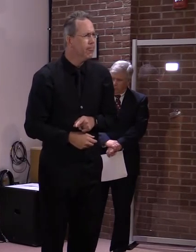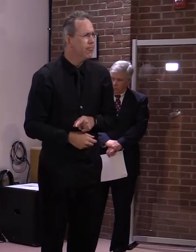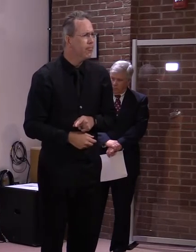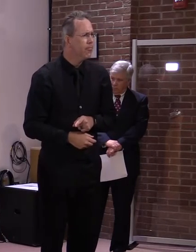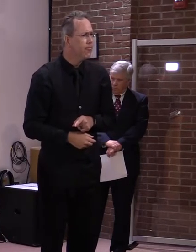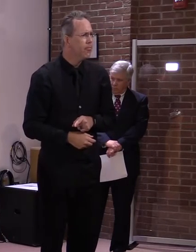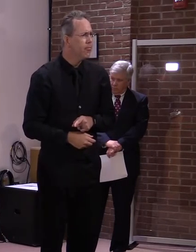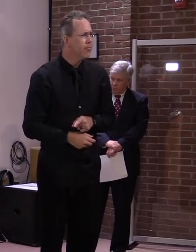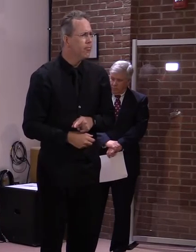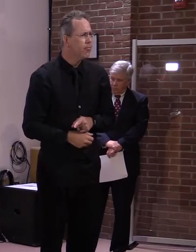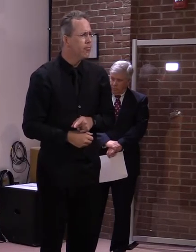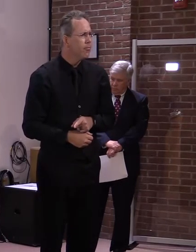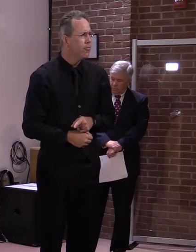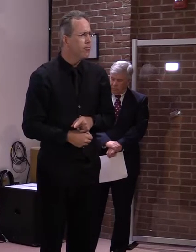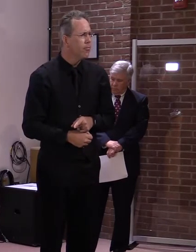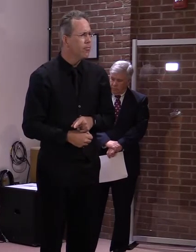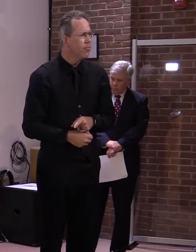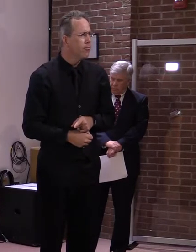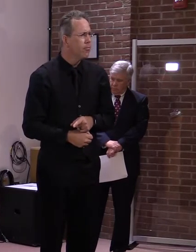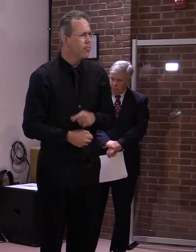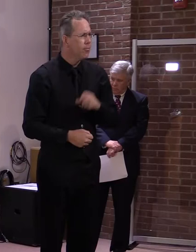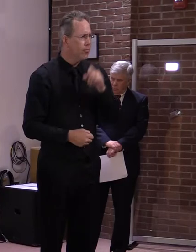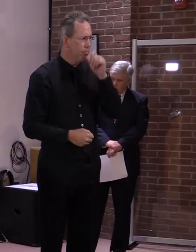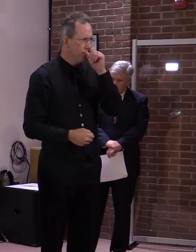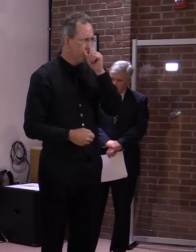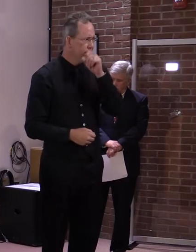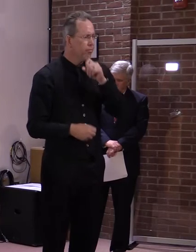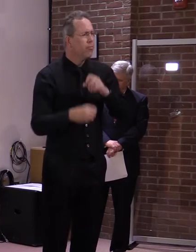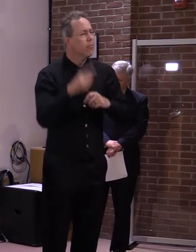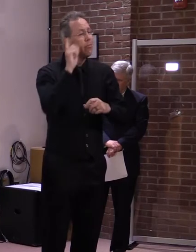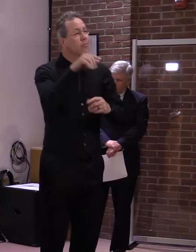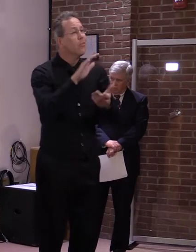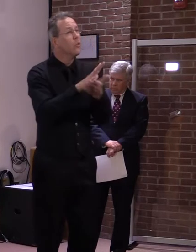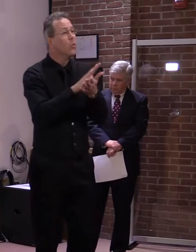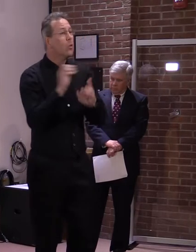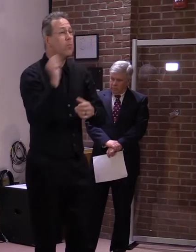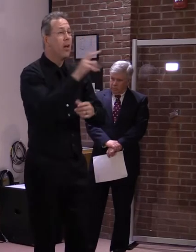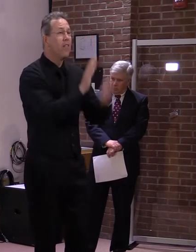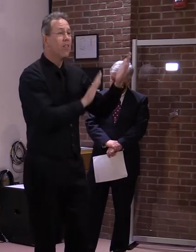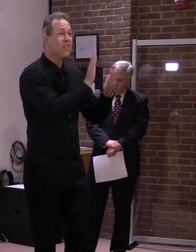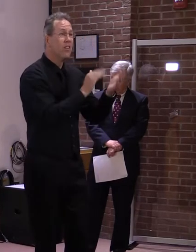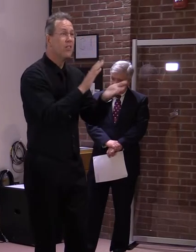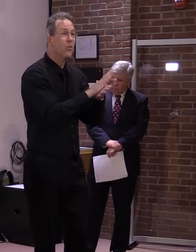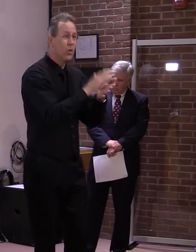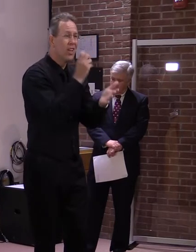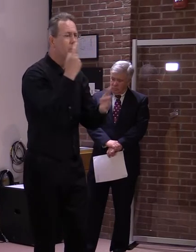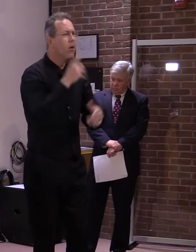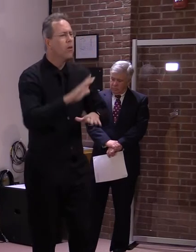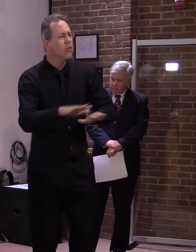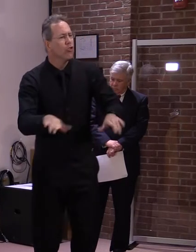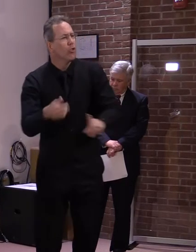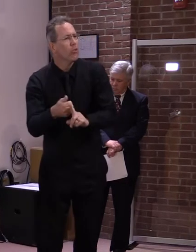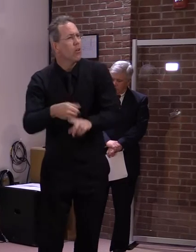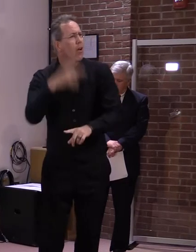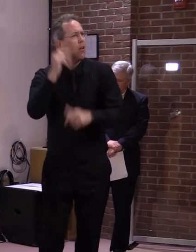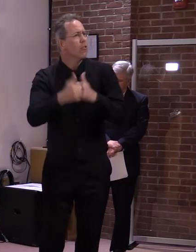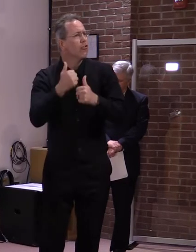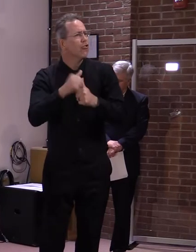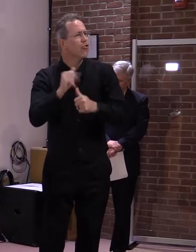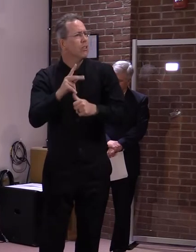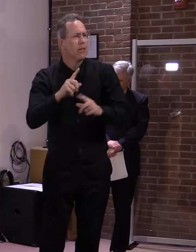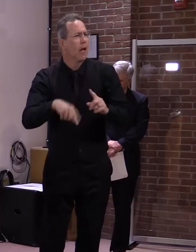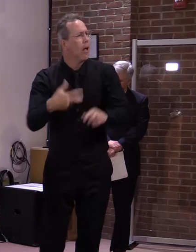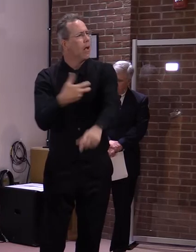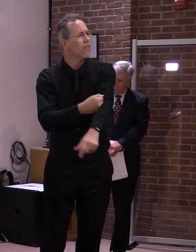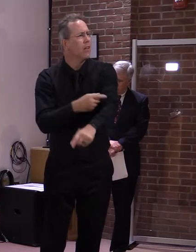that put them at high risk of the disease and haven't been able to get vaccinated yet. So what are your plans for in-person schooling